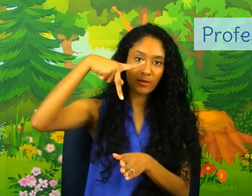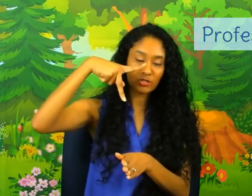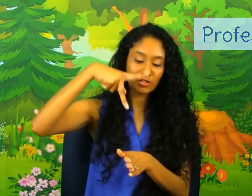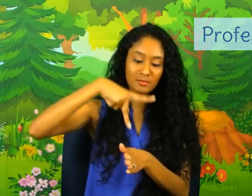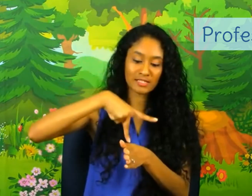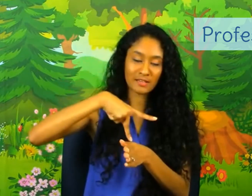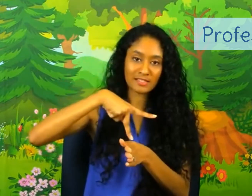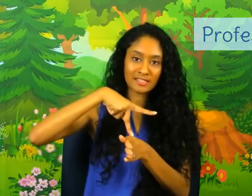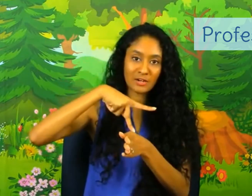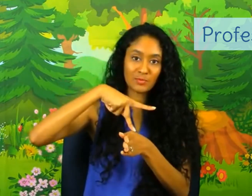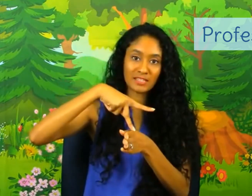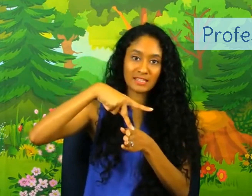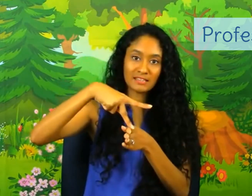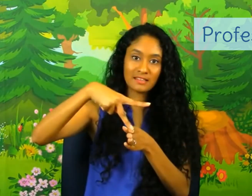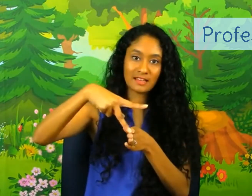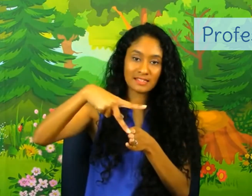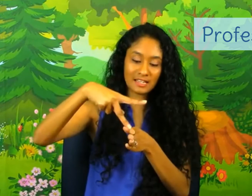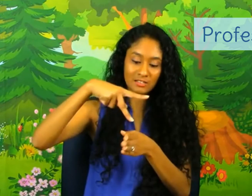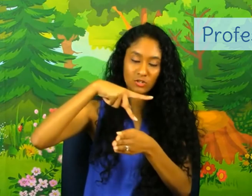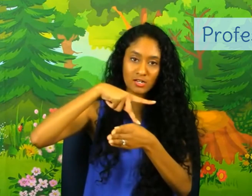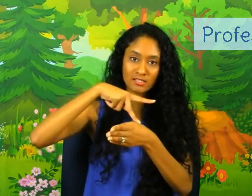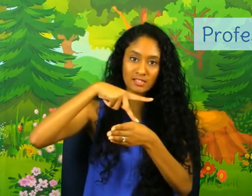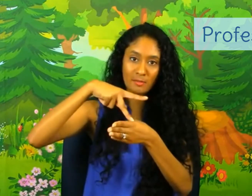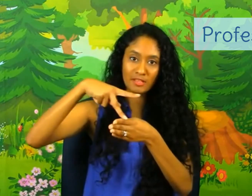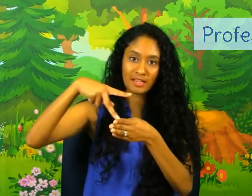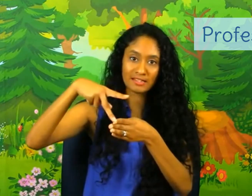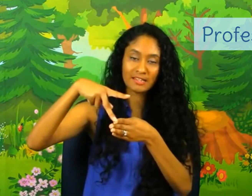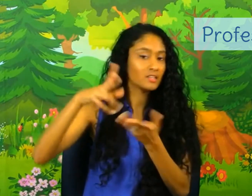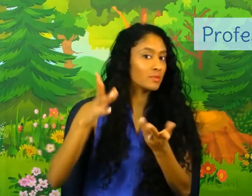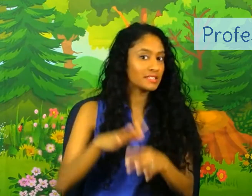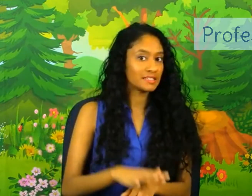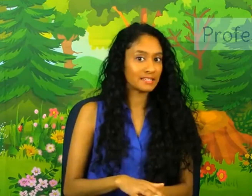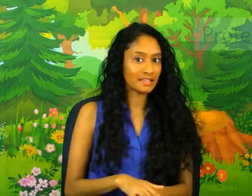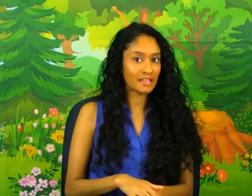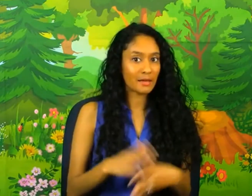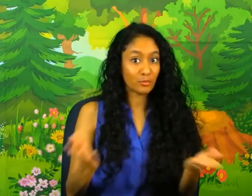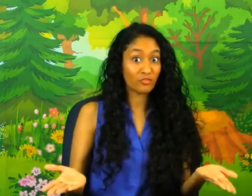turn it upside down. This is the letter P and it slides across the top of the hand. You might see it done like that,